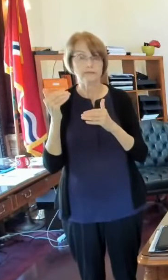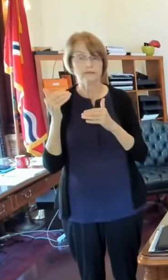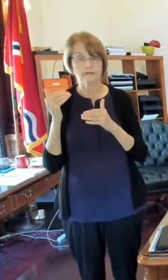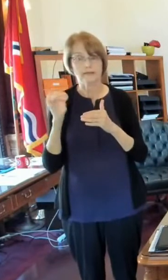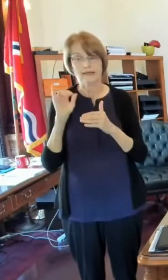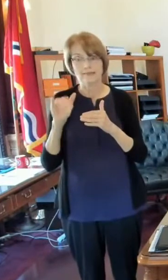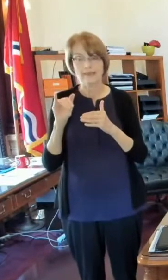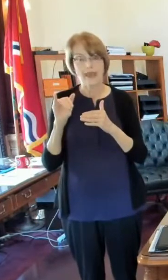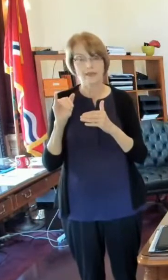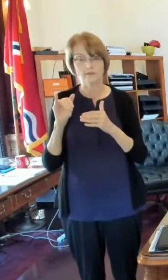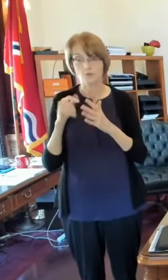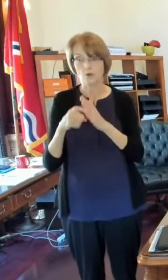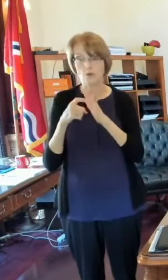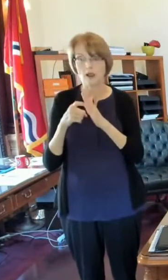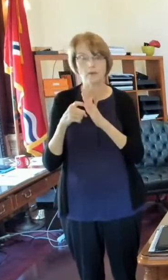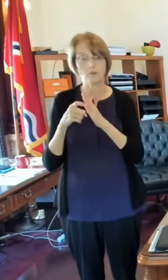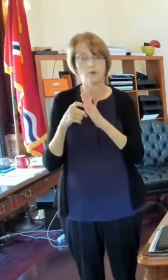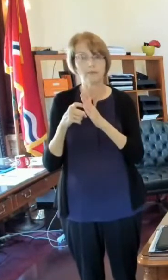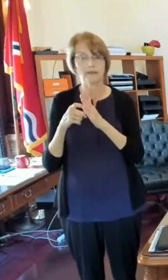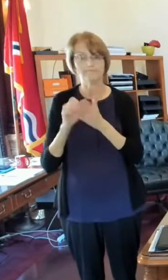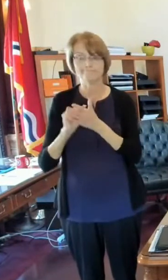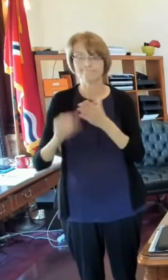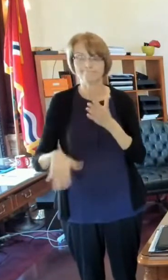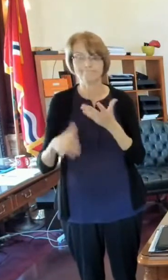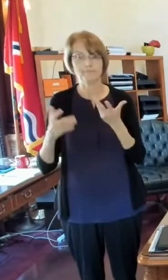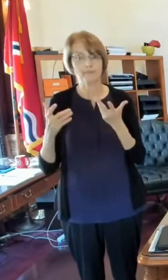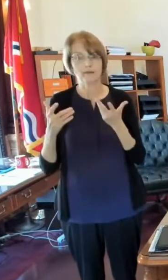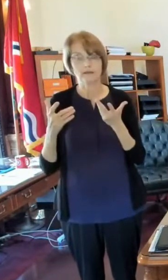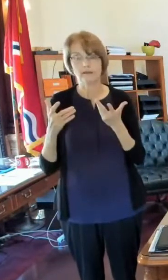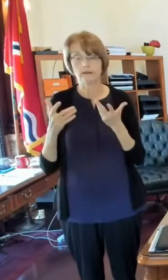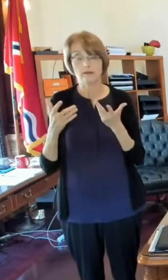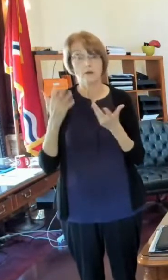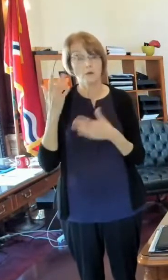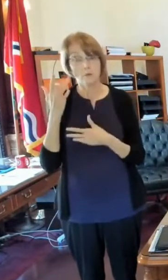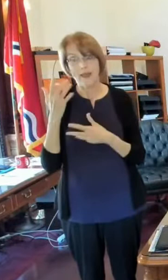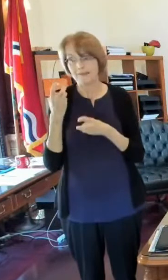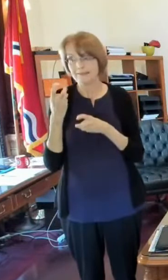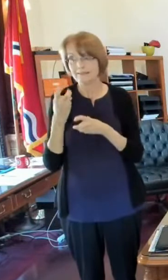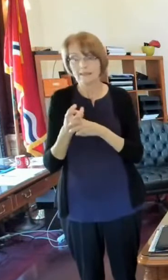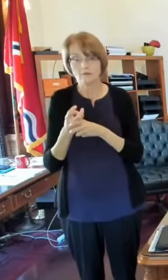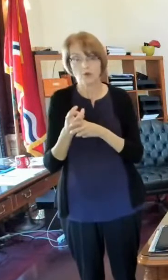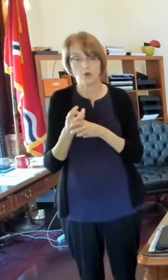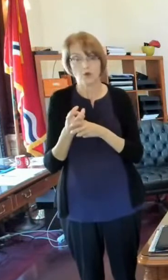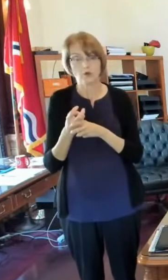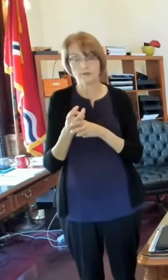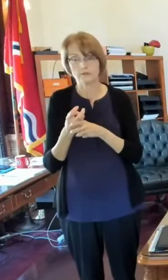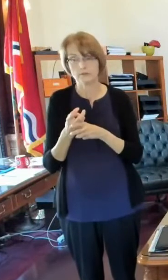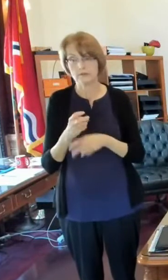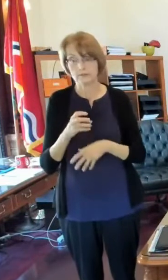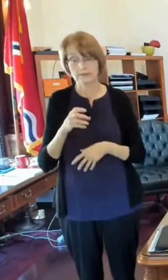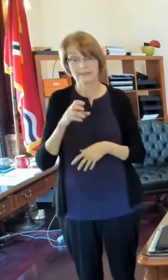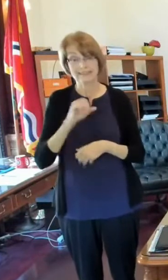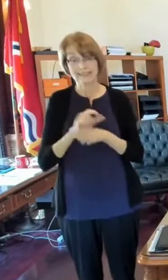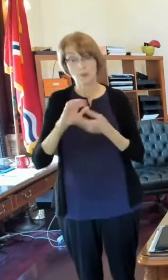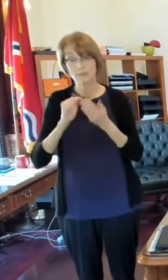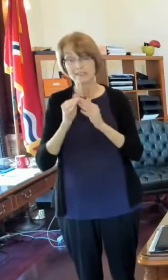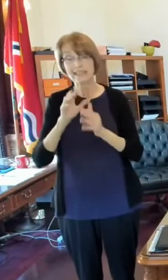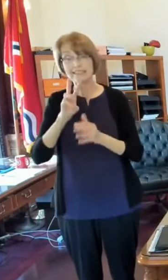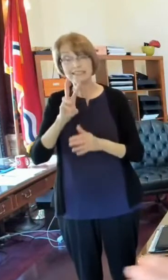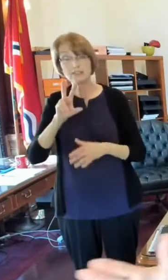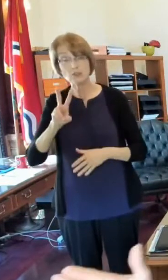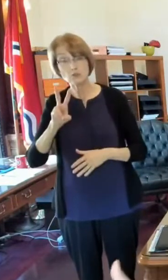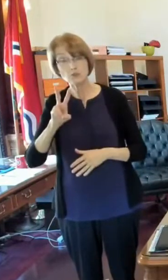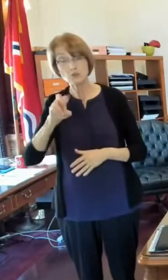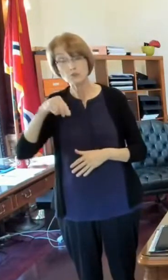lifting of the residency requirement, because it's very difficult when you're only 62 square miles and when